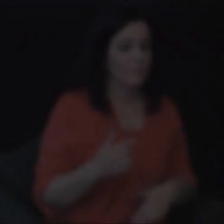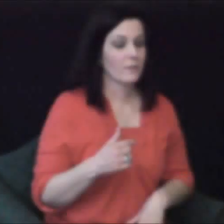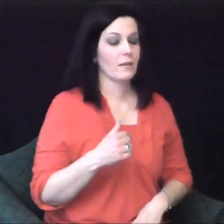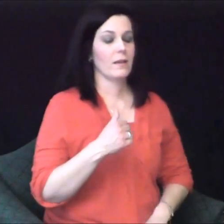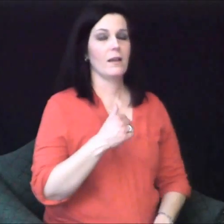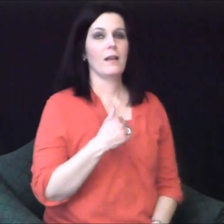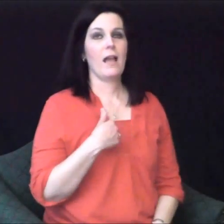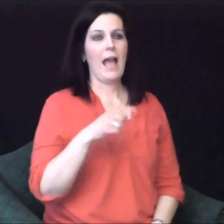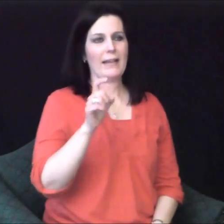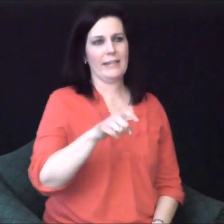that.